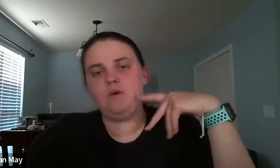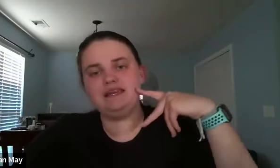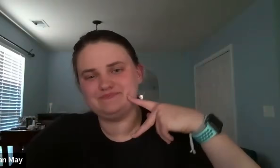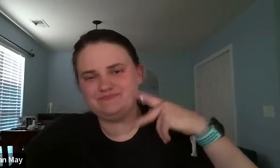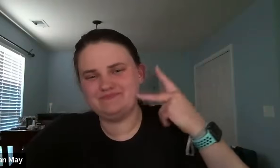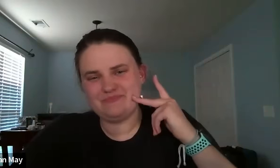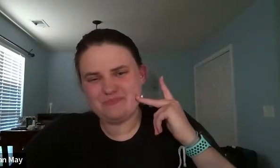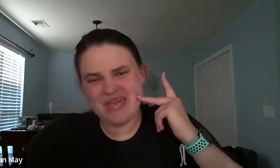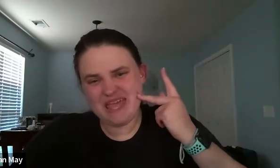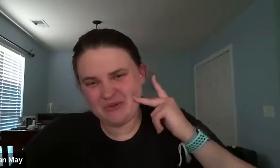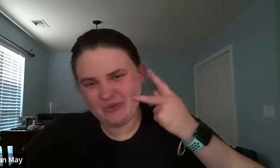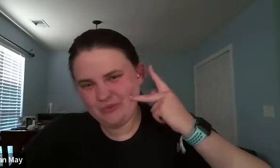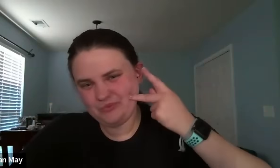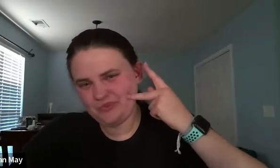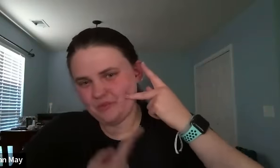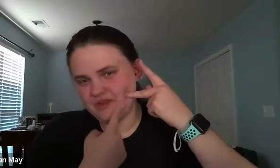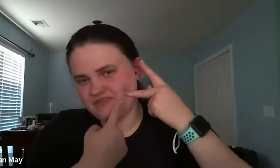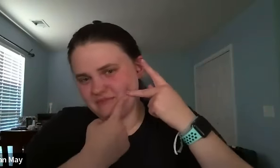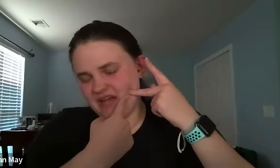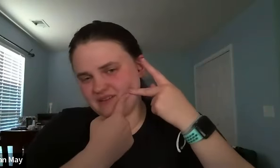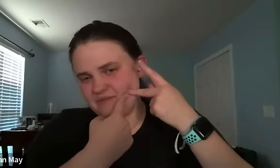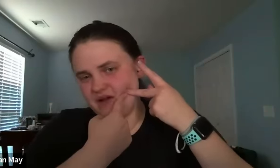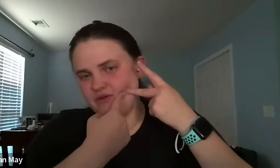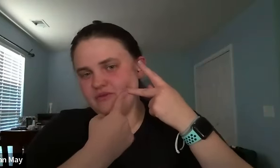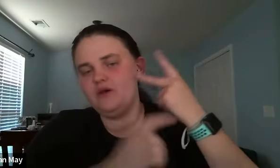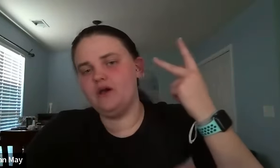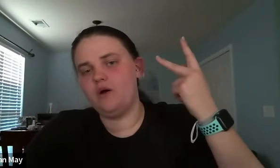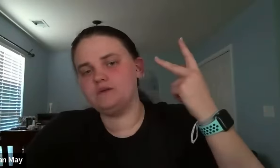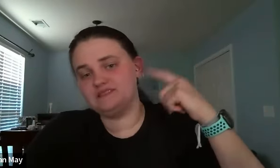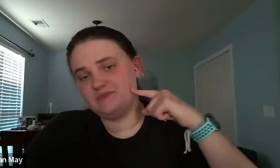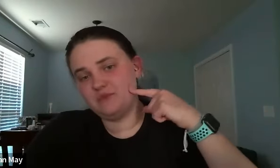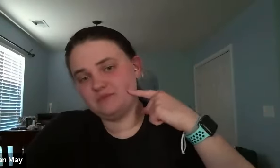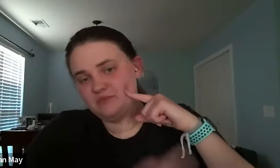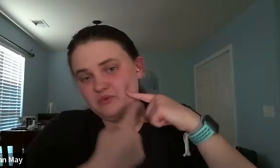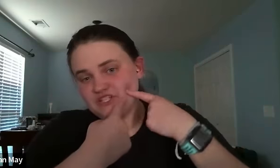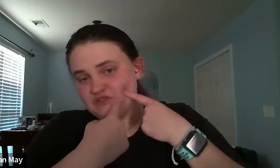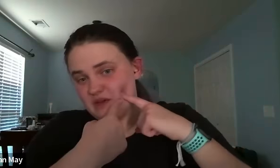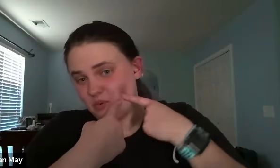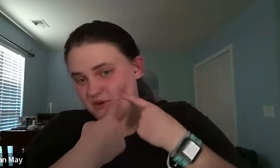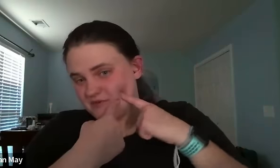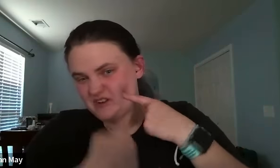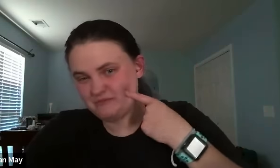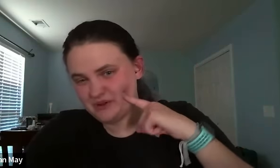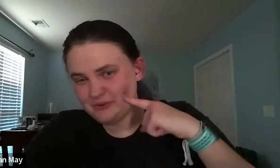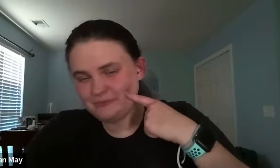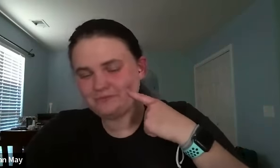is pickle with the back of the mouth. Some people will just do that pointer finger of pickle.